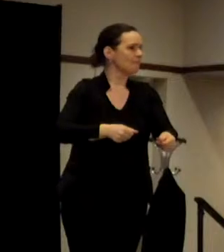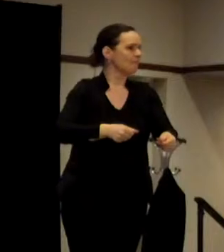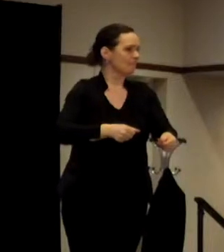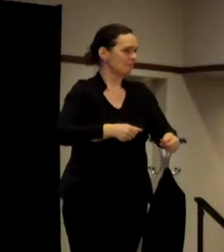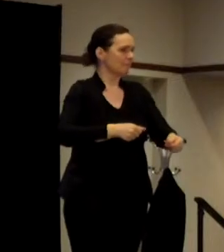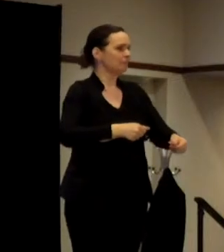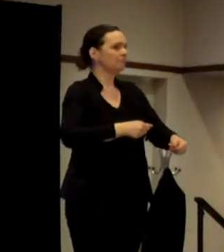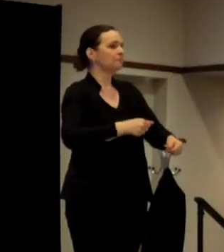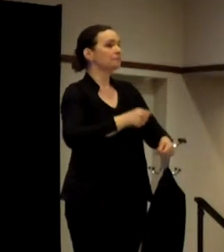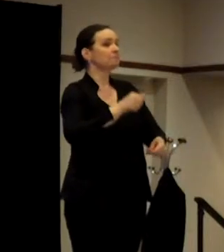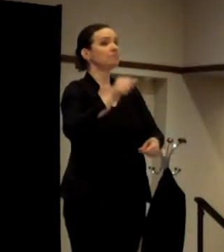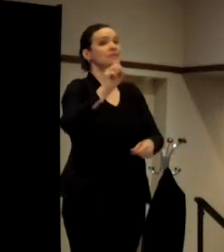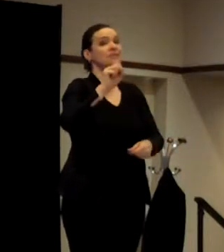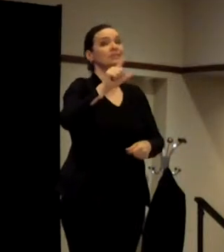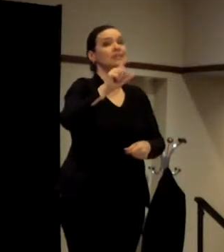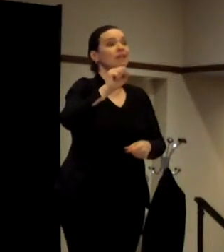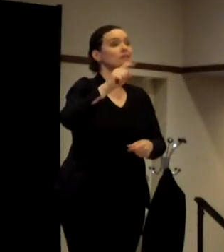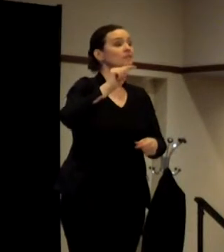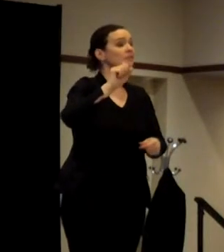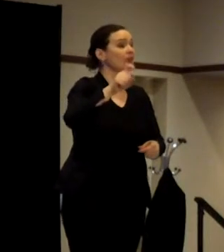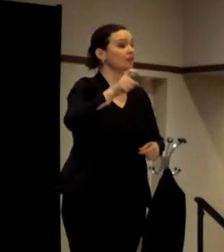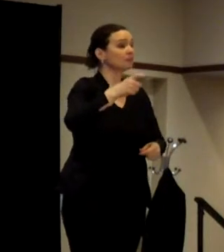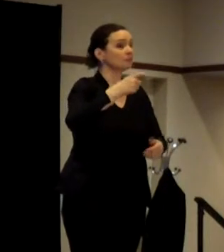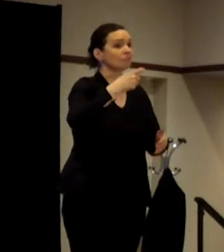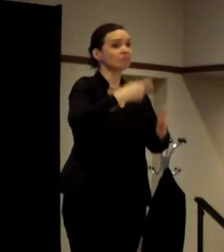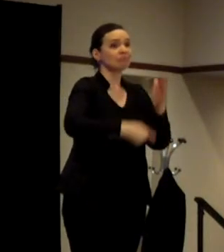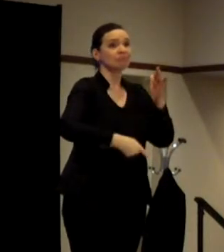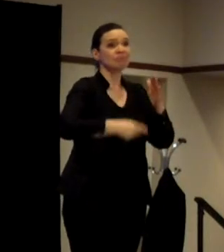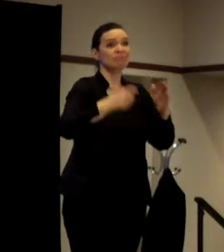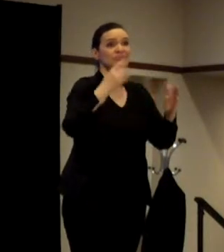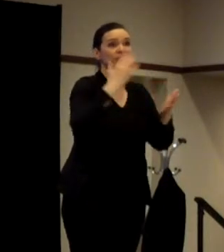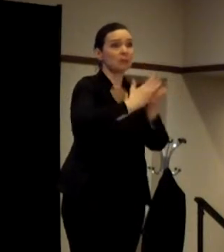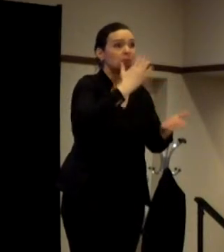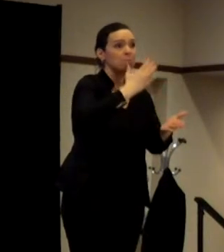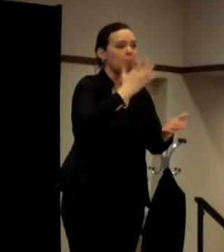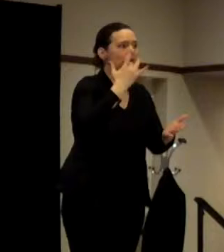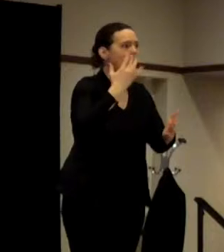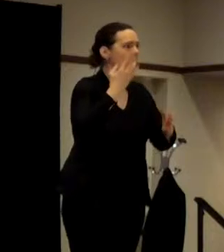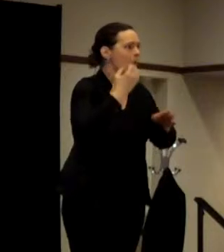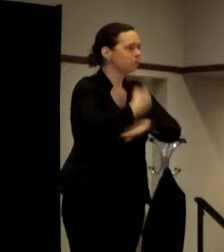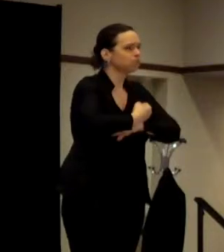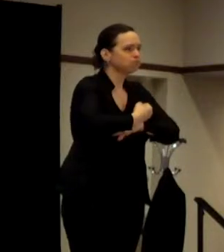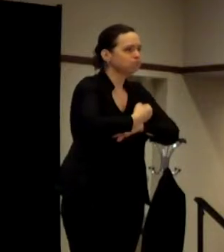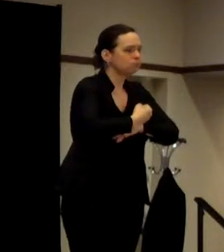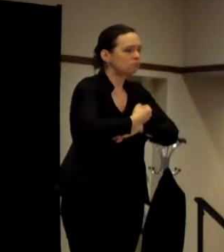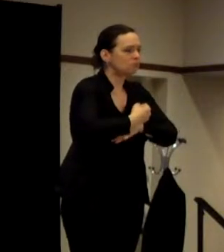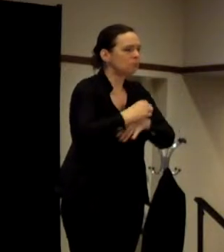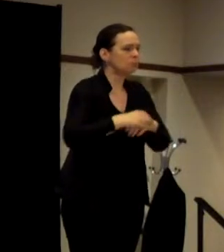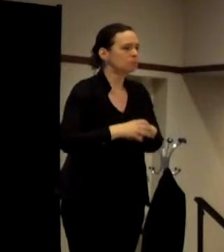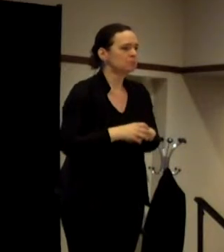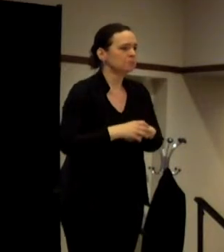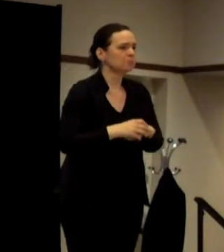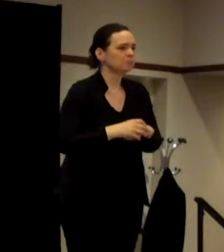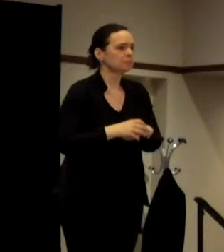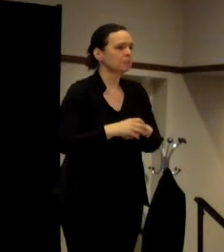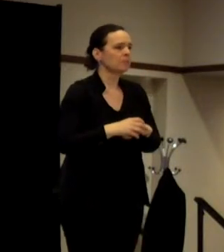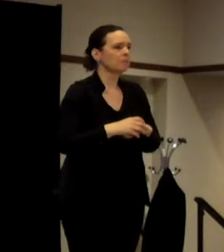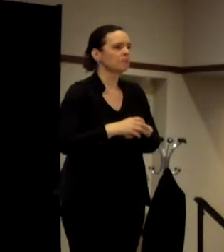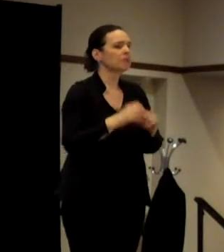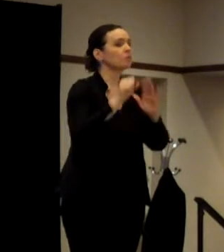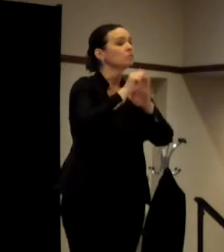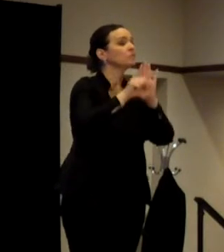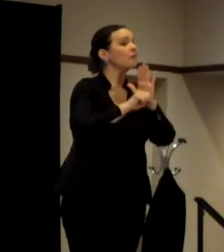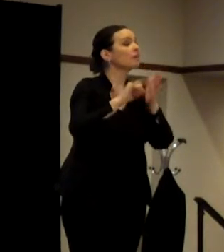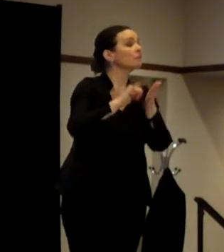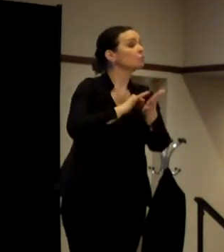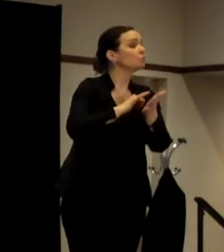The state of New York saying you're going to get a 20% cut. We don't know what's going to happen when we're making these decisions, so we have to go and